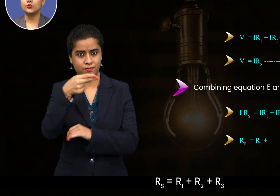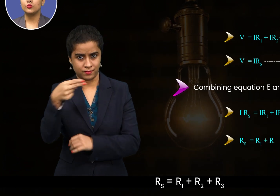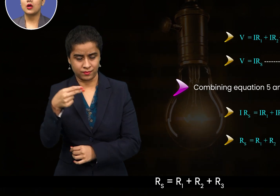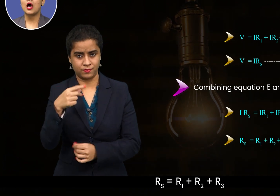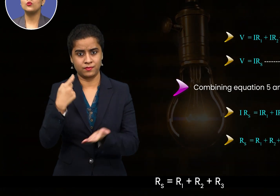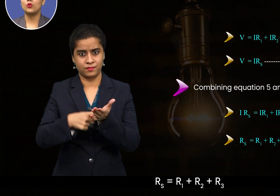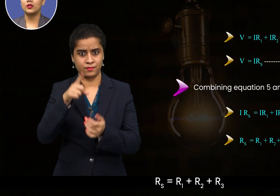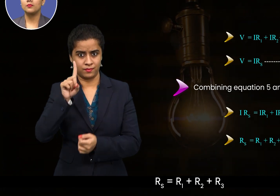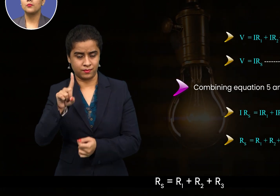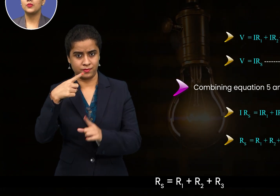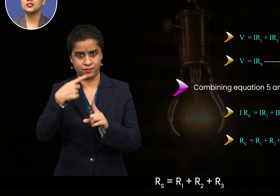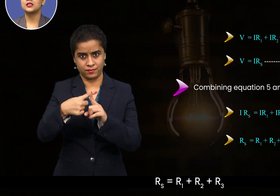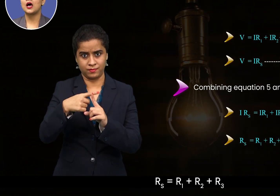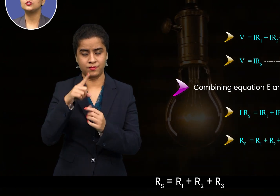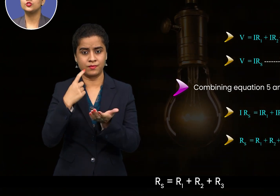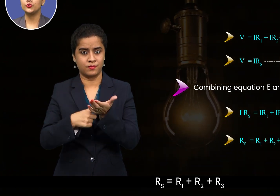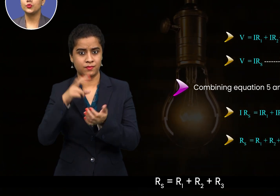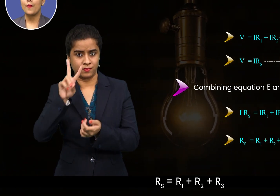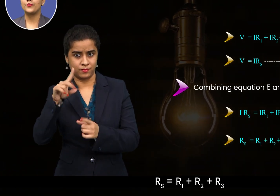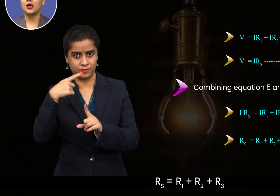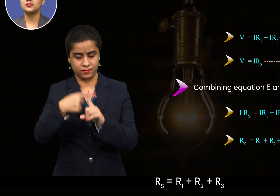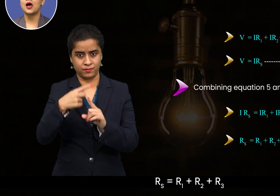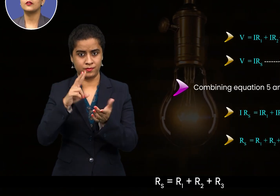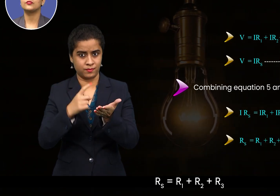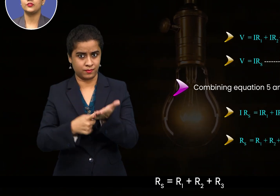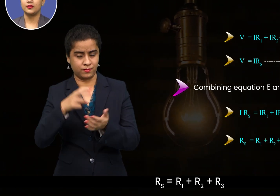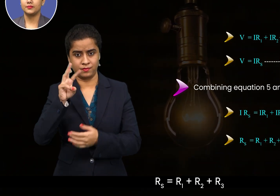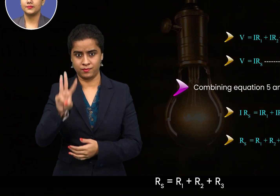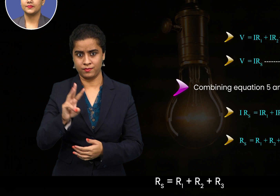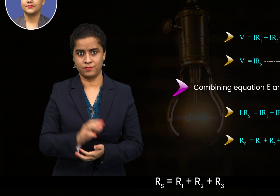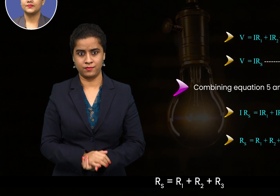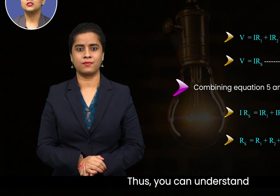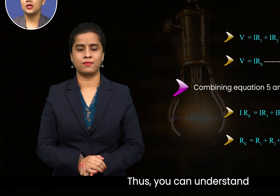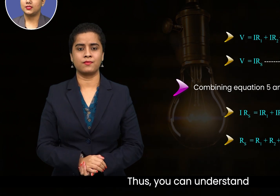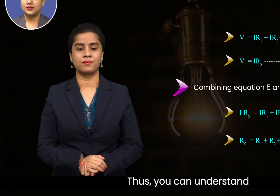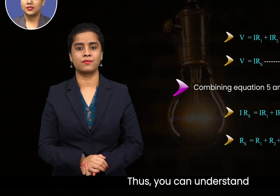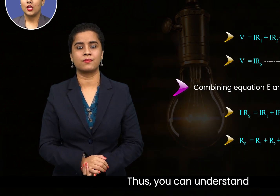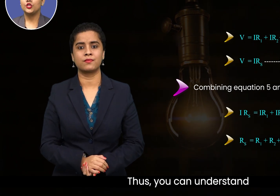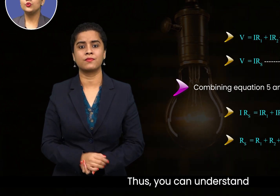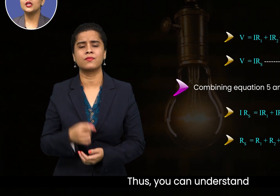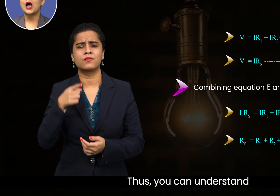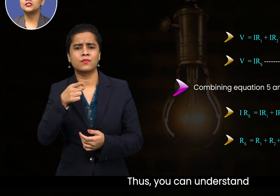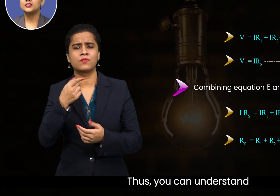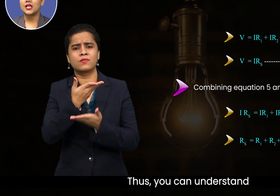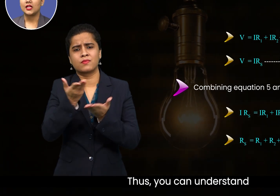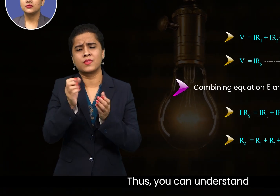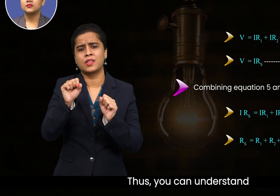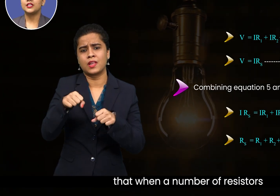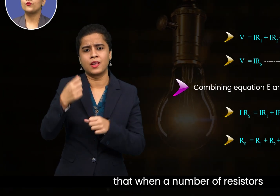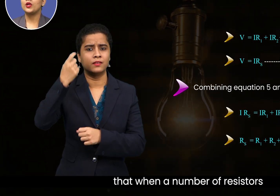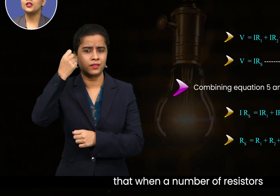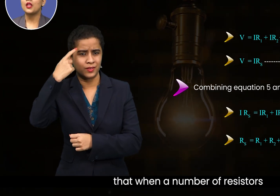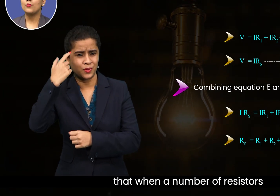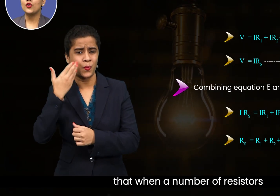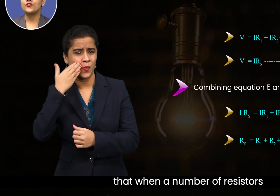equal to R1 plus R2 plus R3. Thus, you can understand